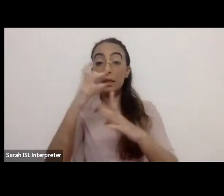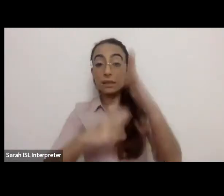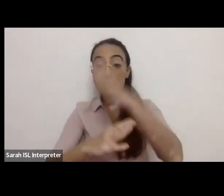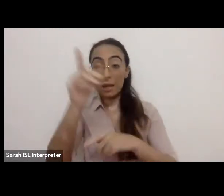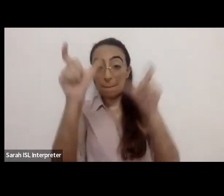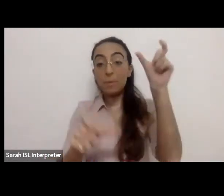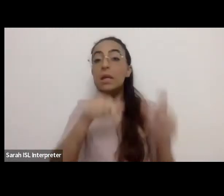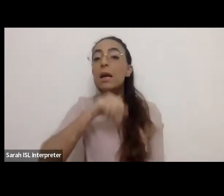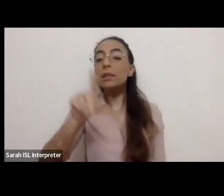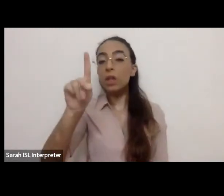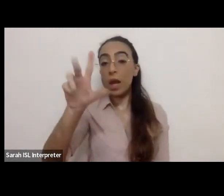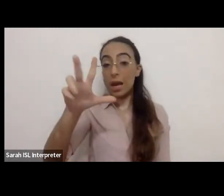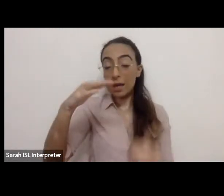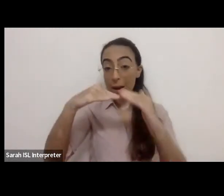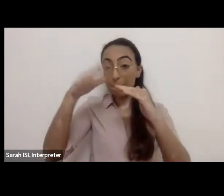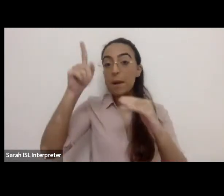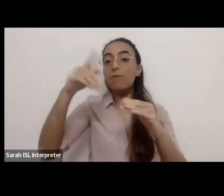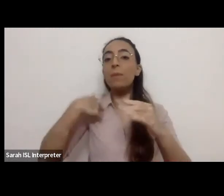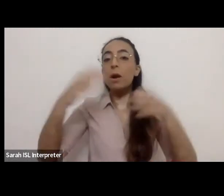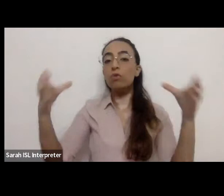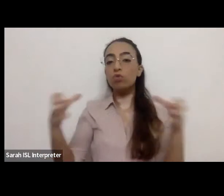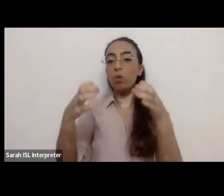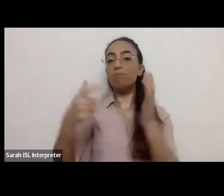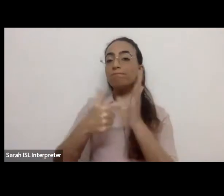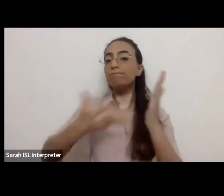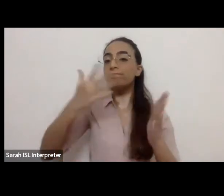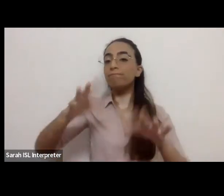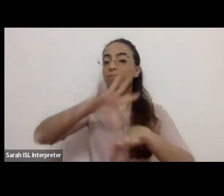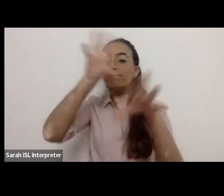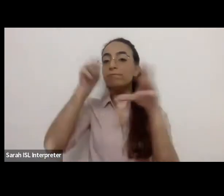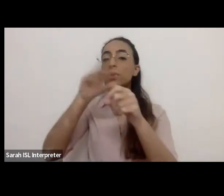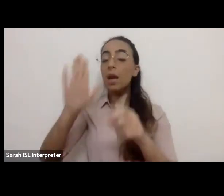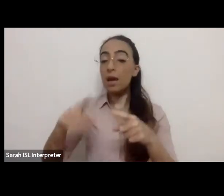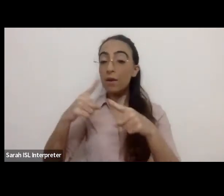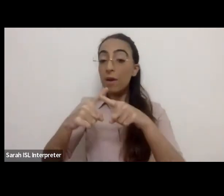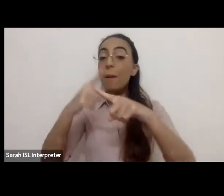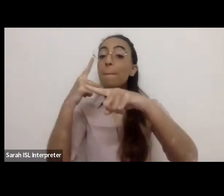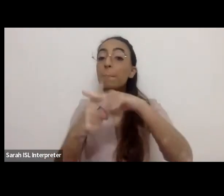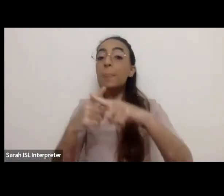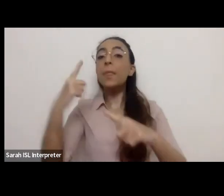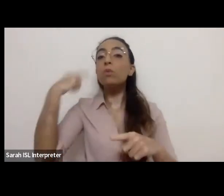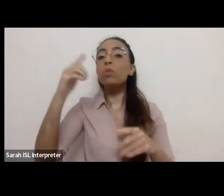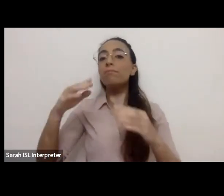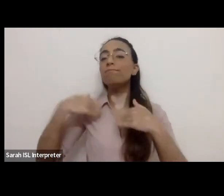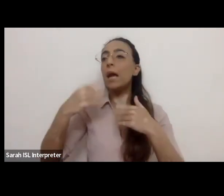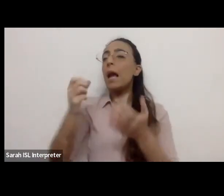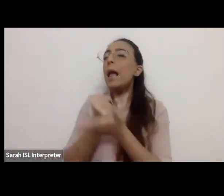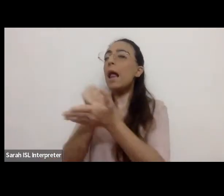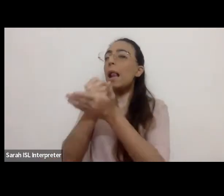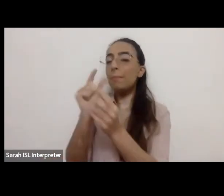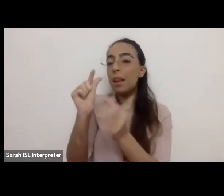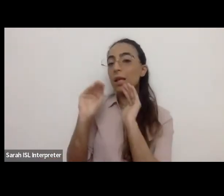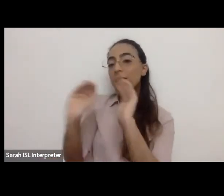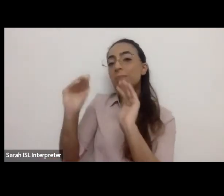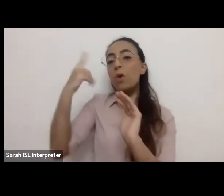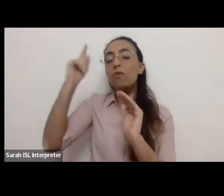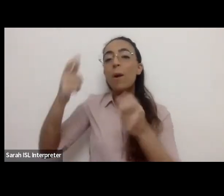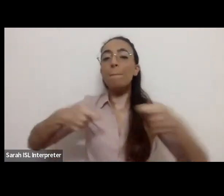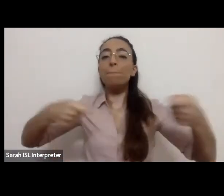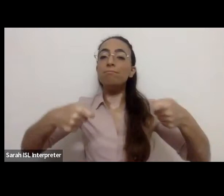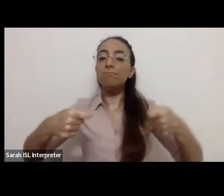into self-help groups, imparted skill training, and provided marketing support so that they can, by and